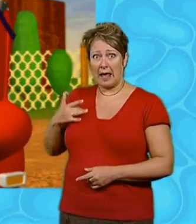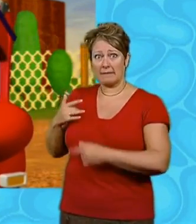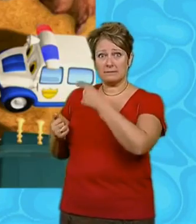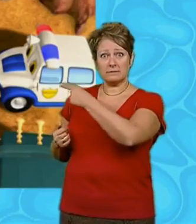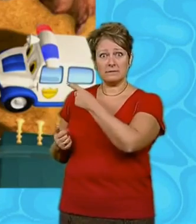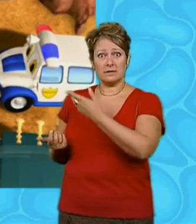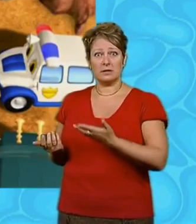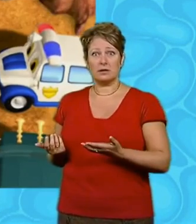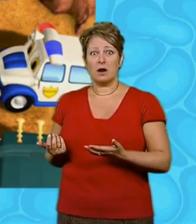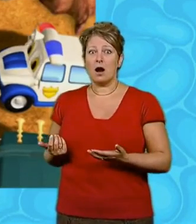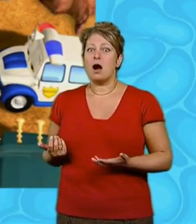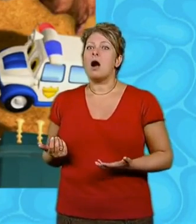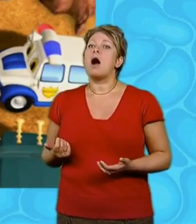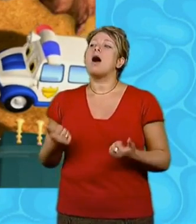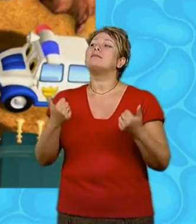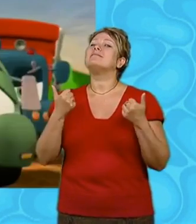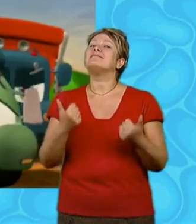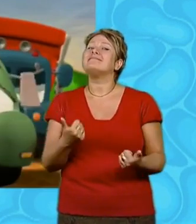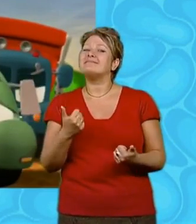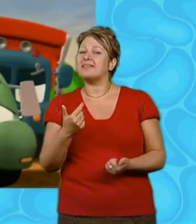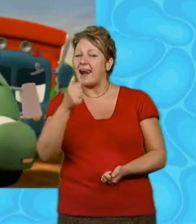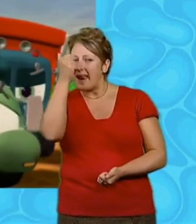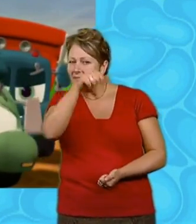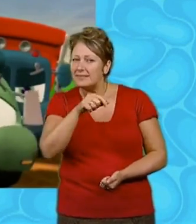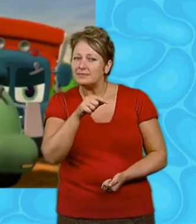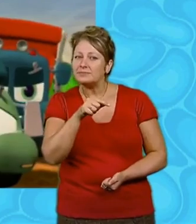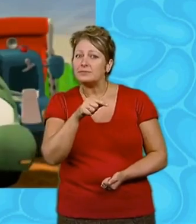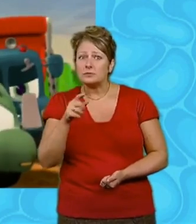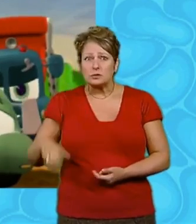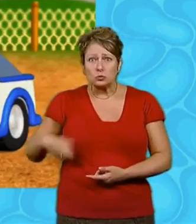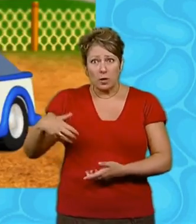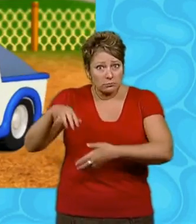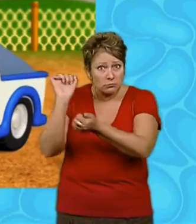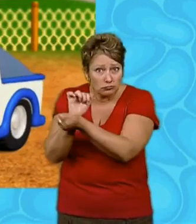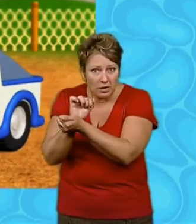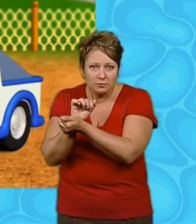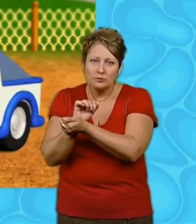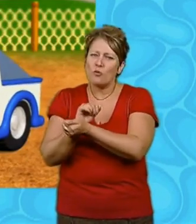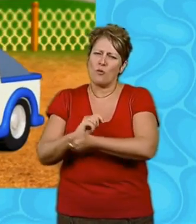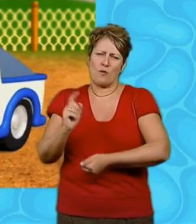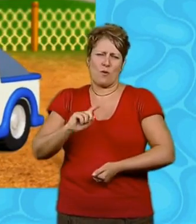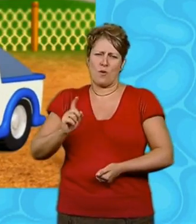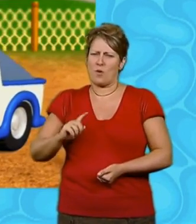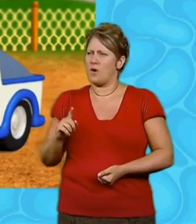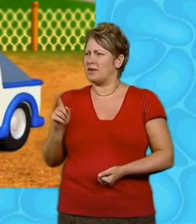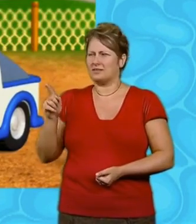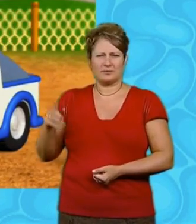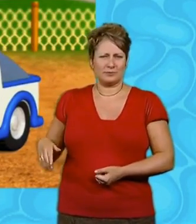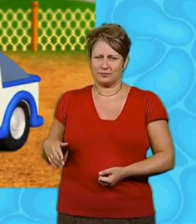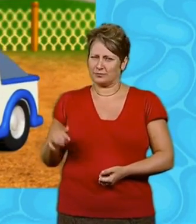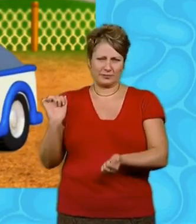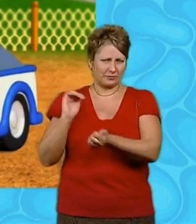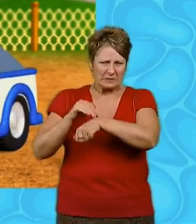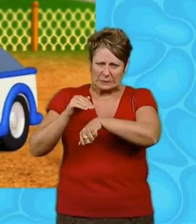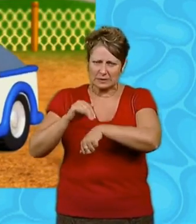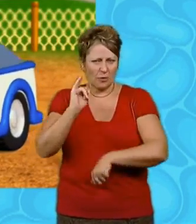where he lives. Fine detective work, both of you. So, is the squirrel going to jail? No, sir. He's no criminal. He